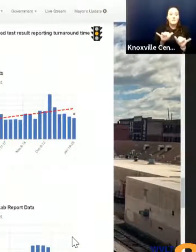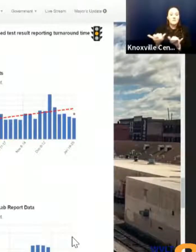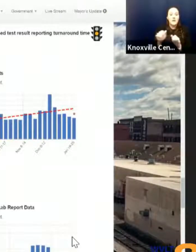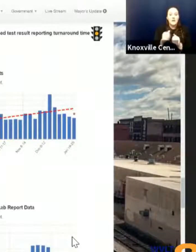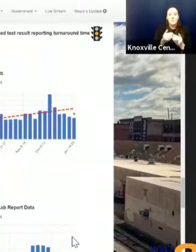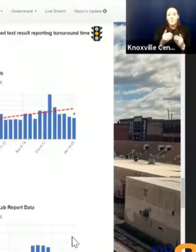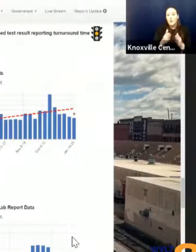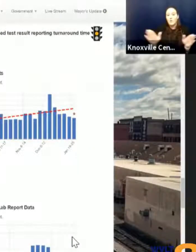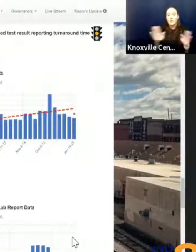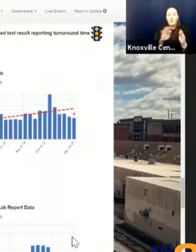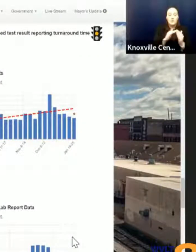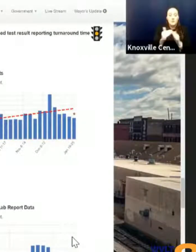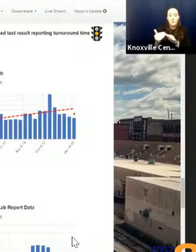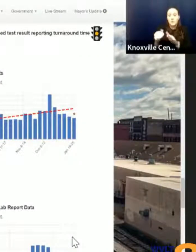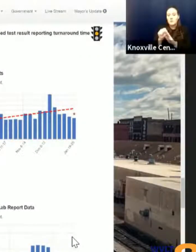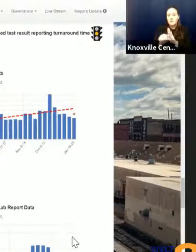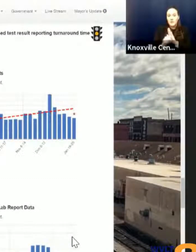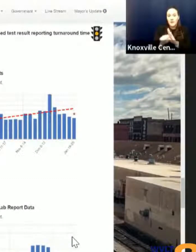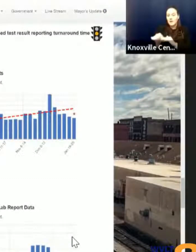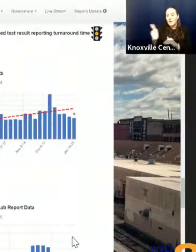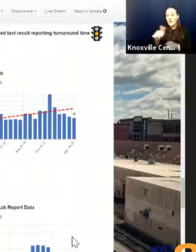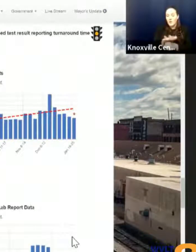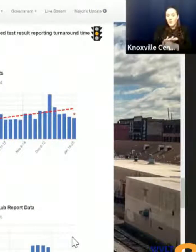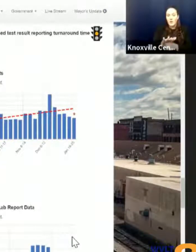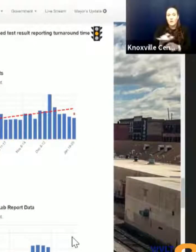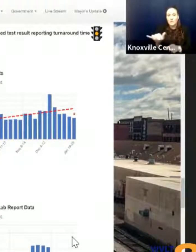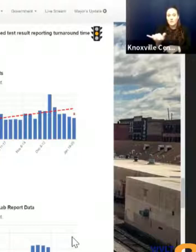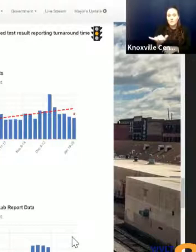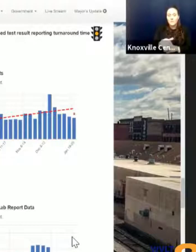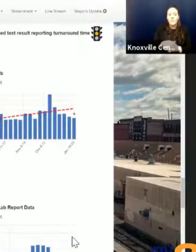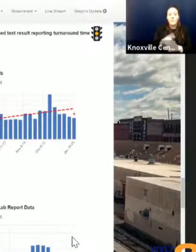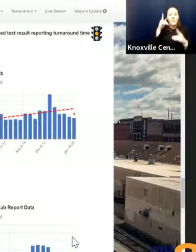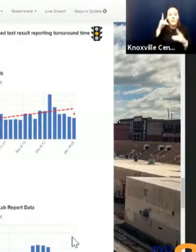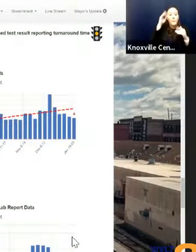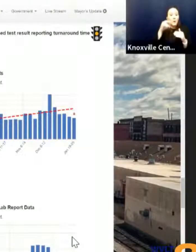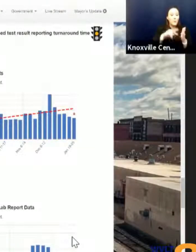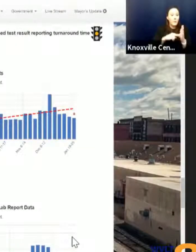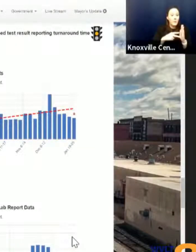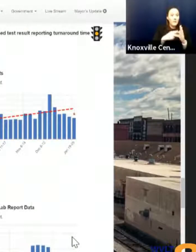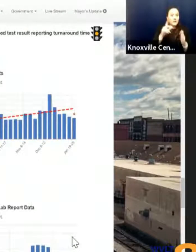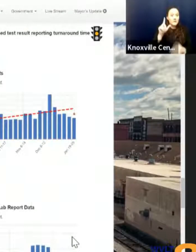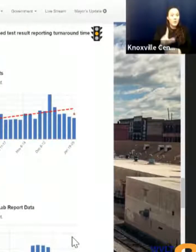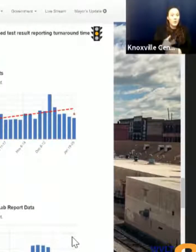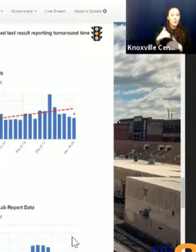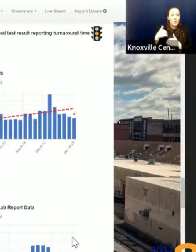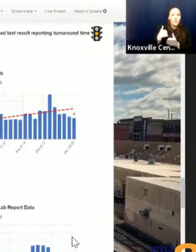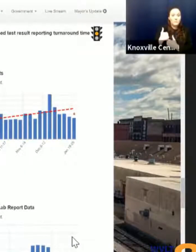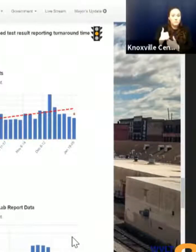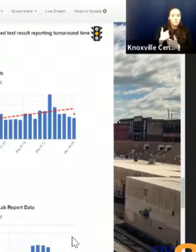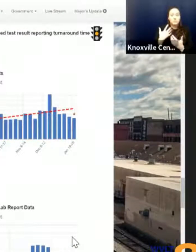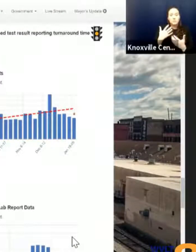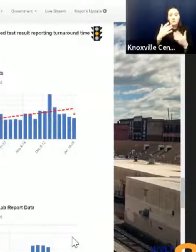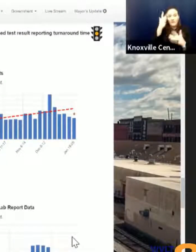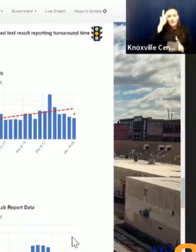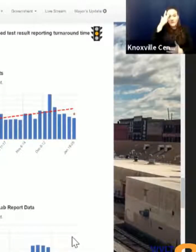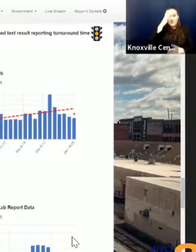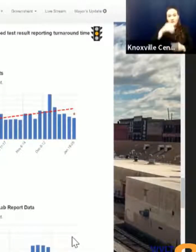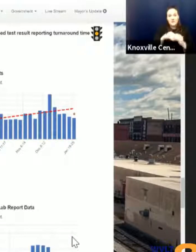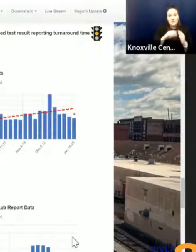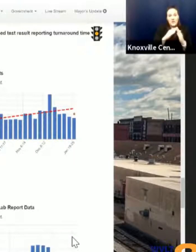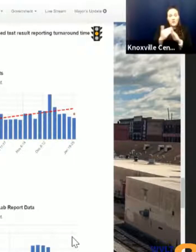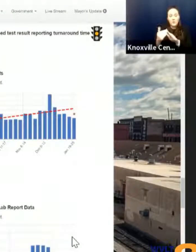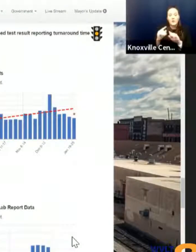the state, and other areas as well. We are hopeful that this is an indication of a lower burden of disease across the community, but we will